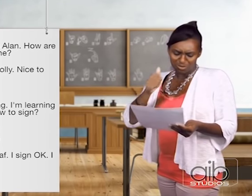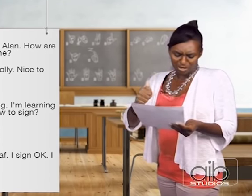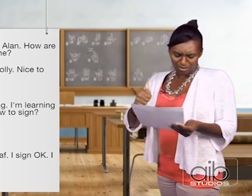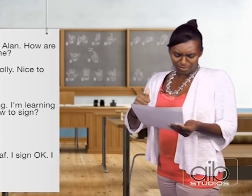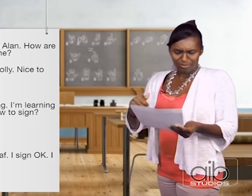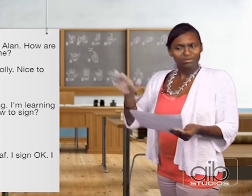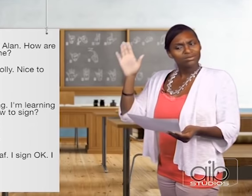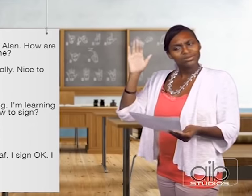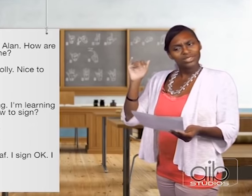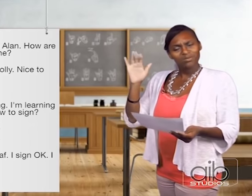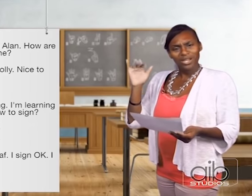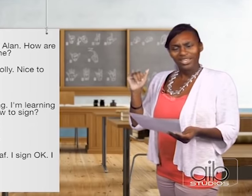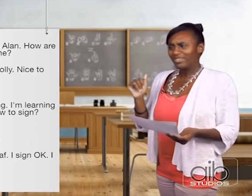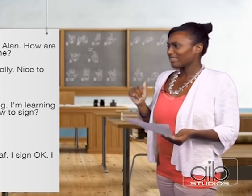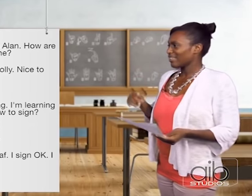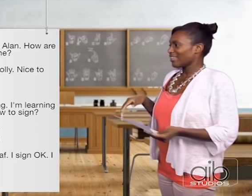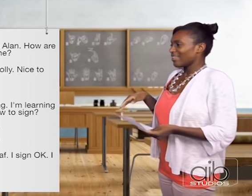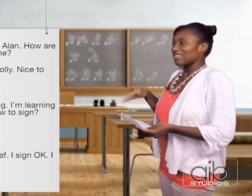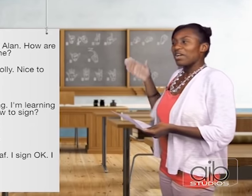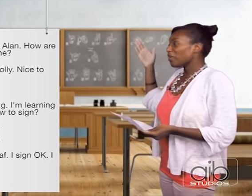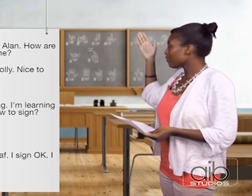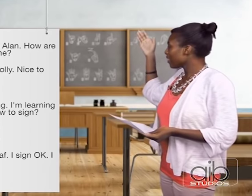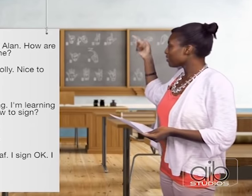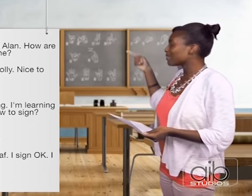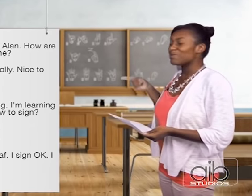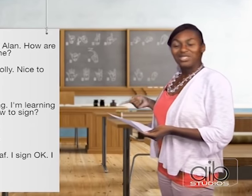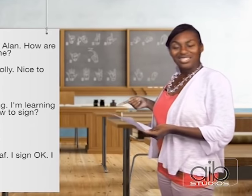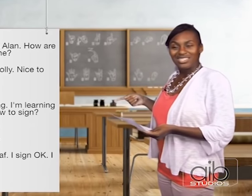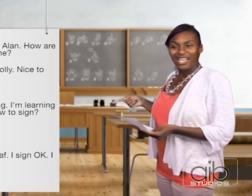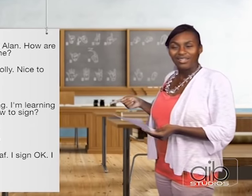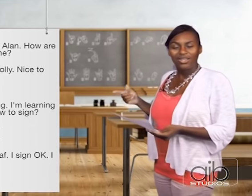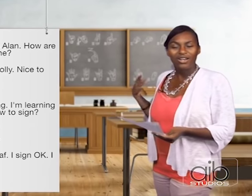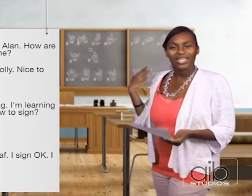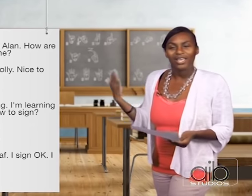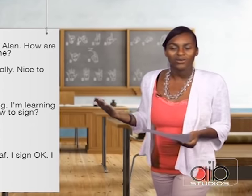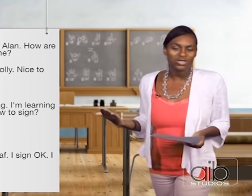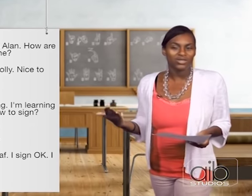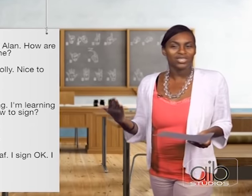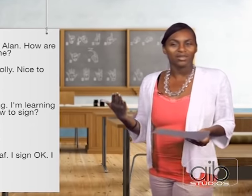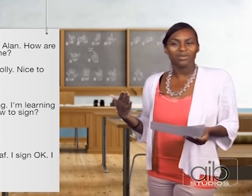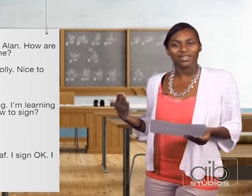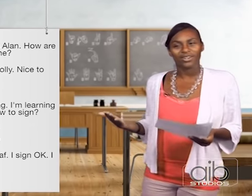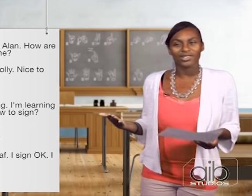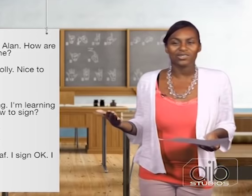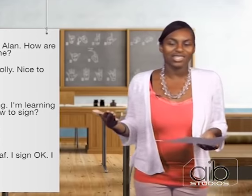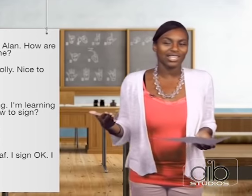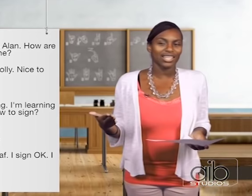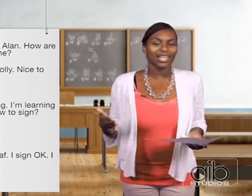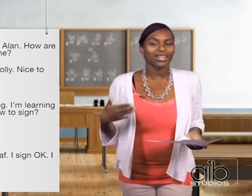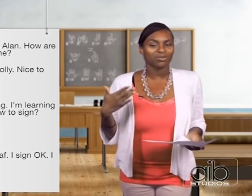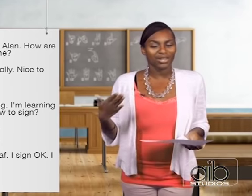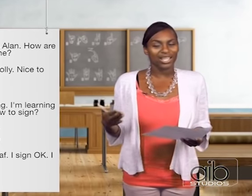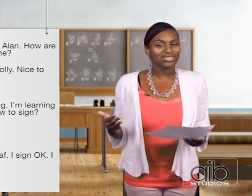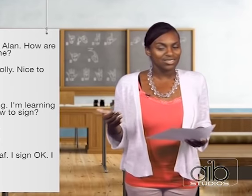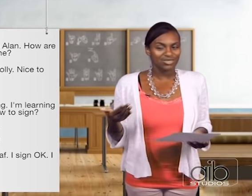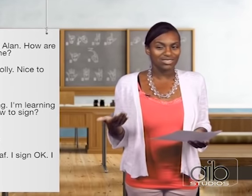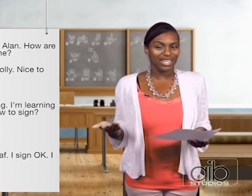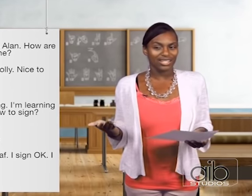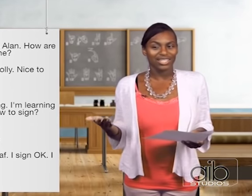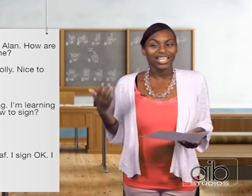tomorrow. Goodbye. So I hope that with this dialogue, it helps you get a better understanding of how to practice your signing, and